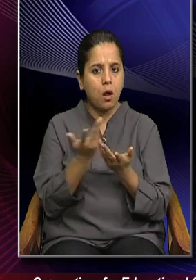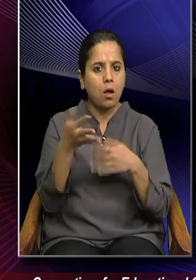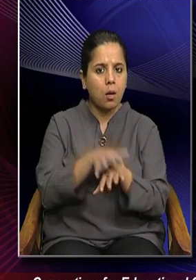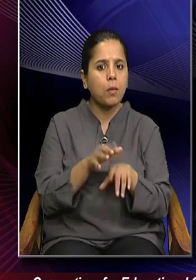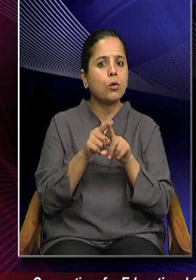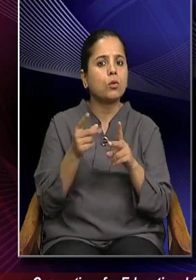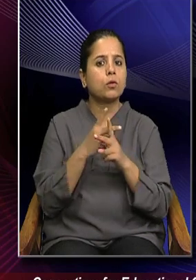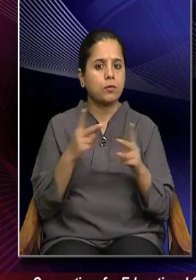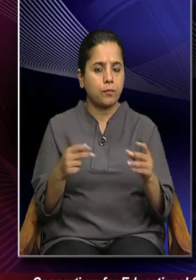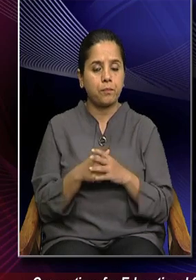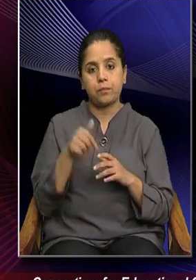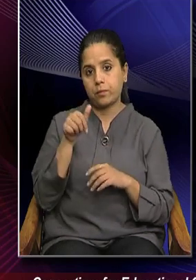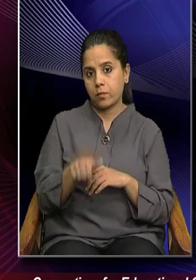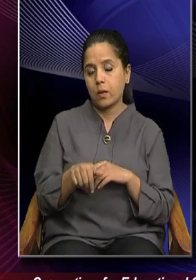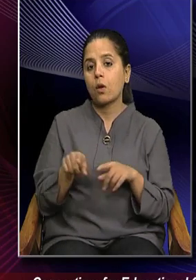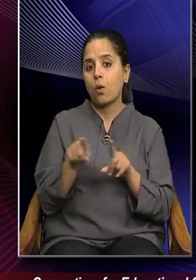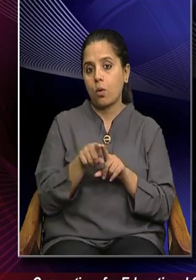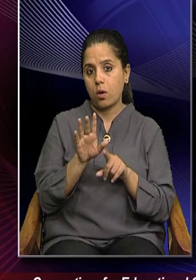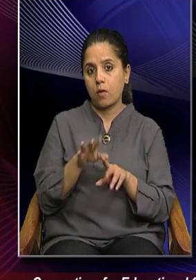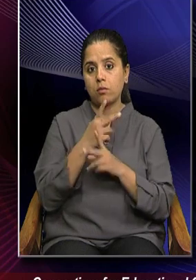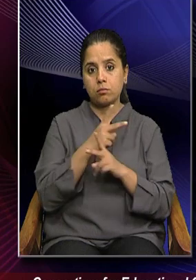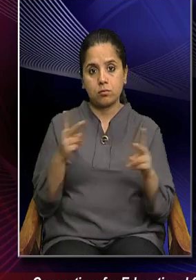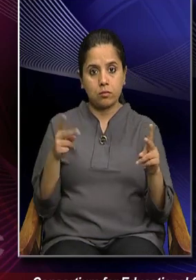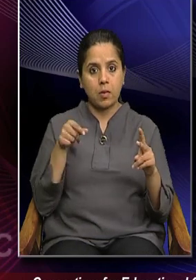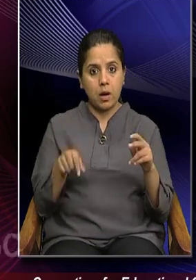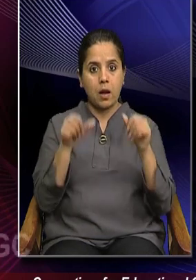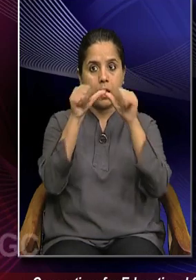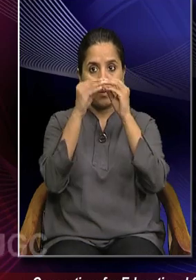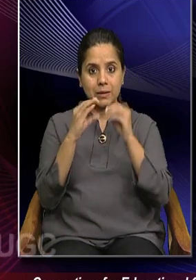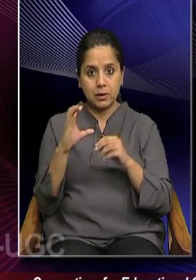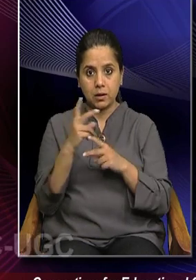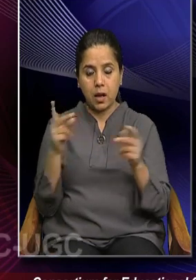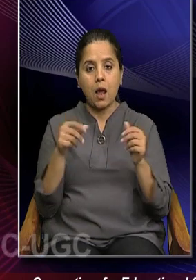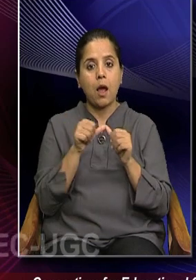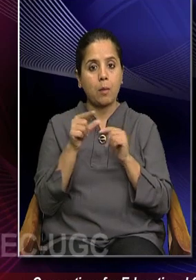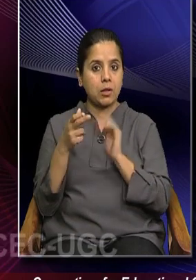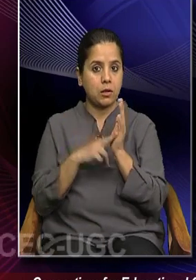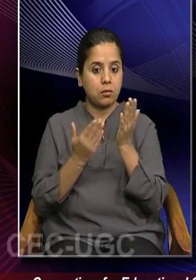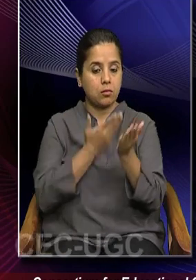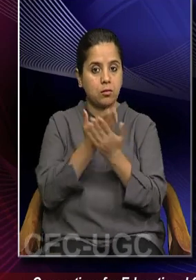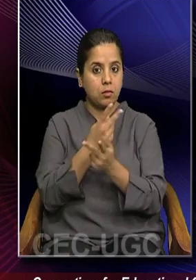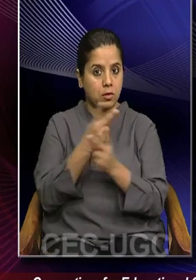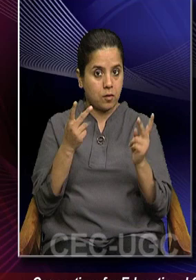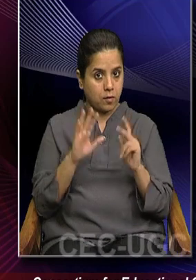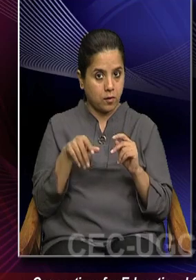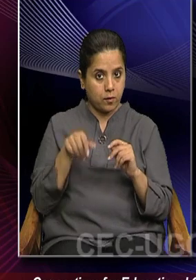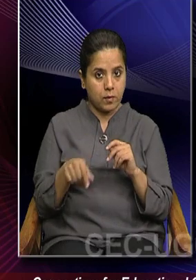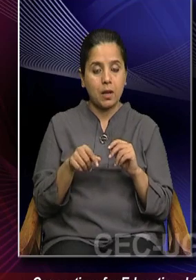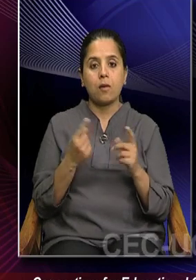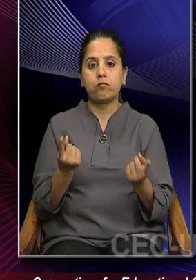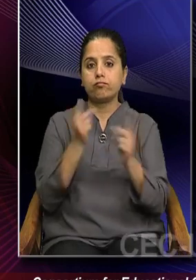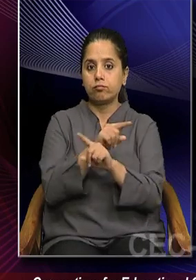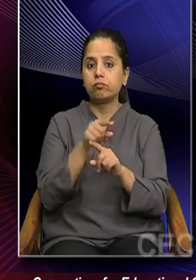implications. There are also multi-grades applications when you talk about flipped